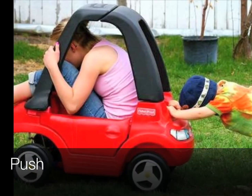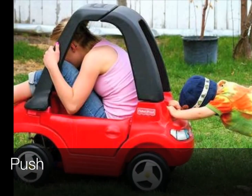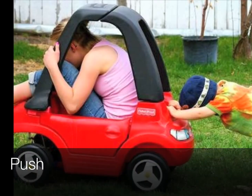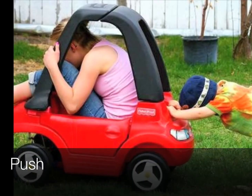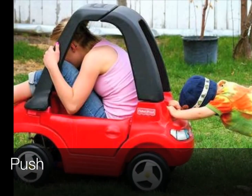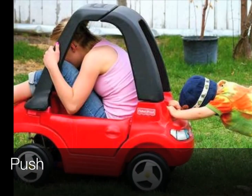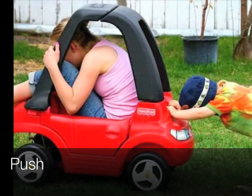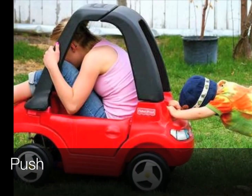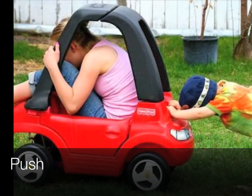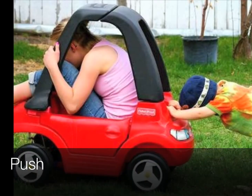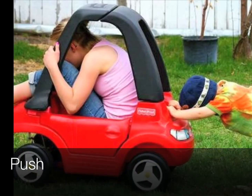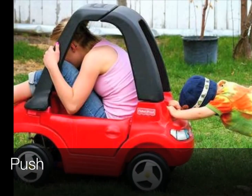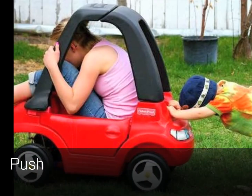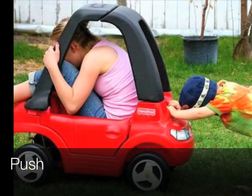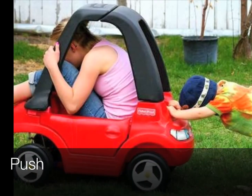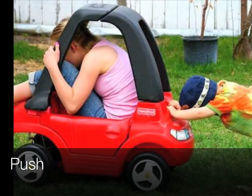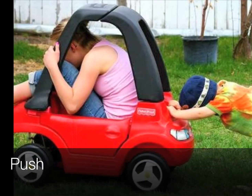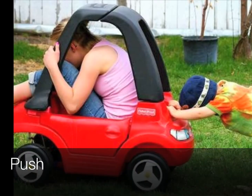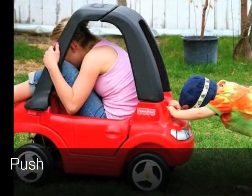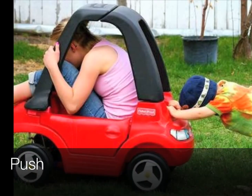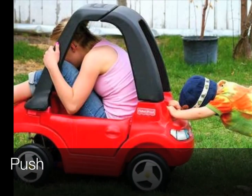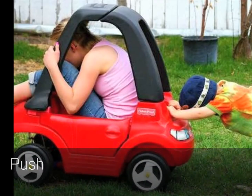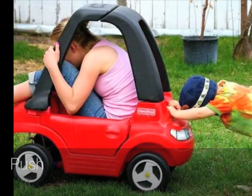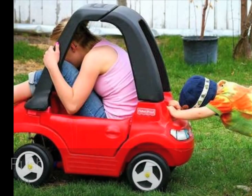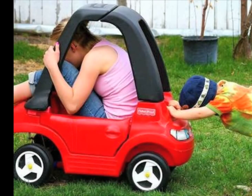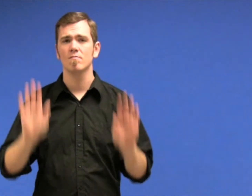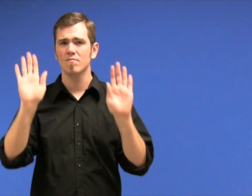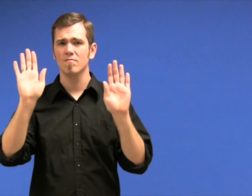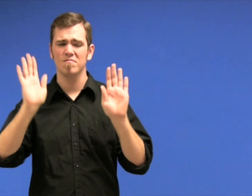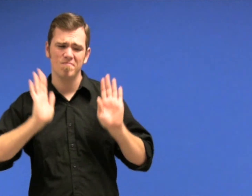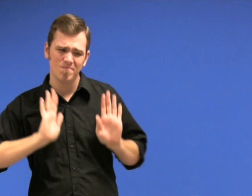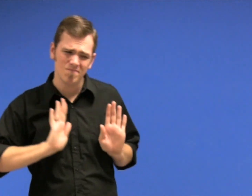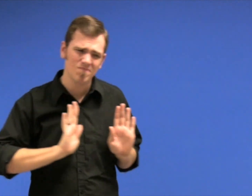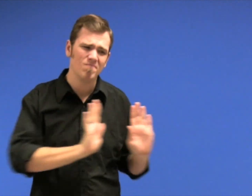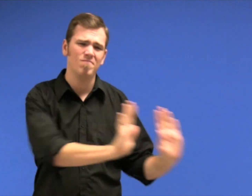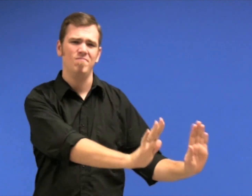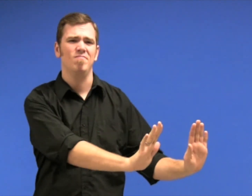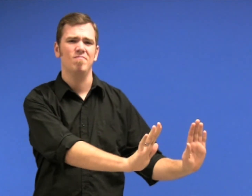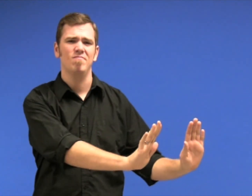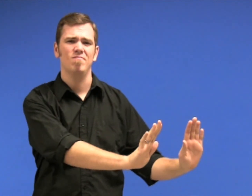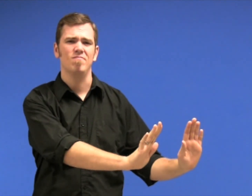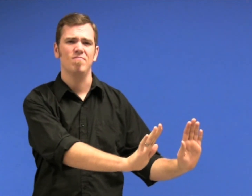The sign for push, again, depends on what you're pushing. This is push.